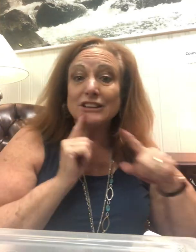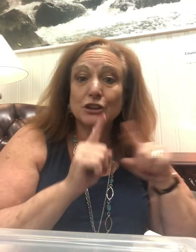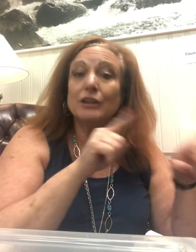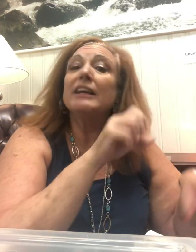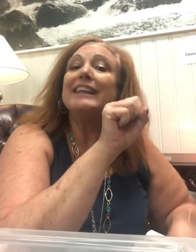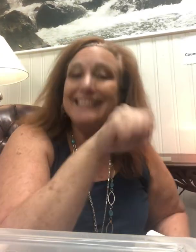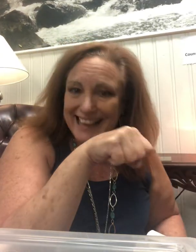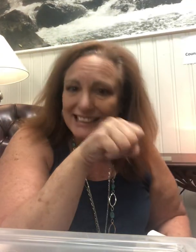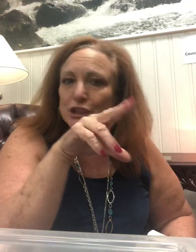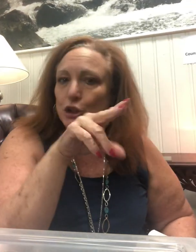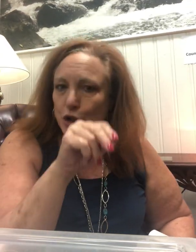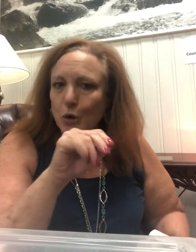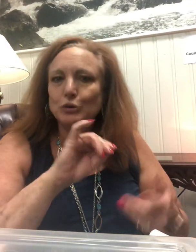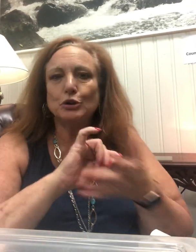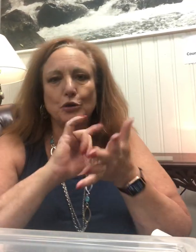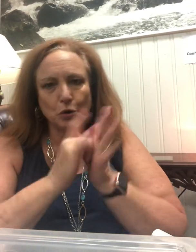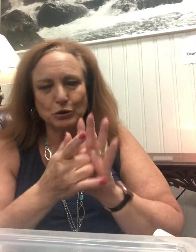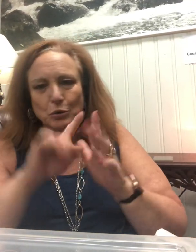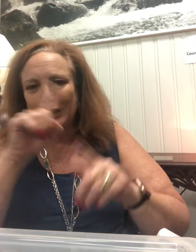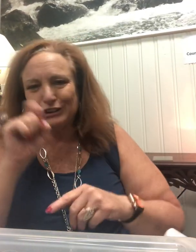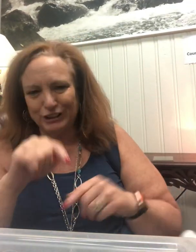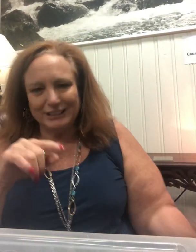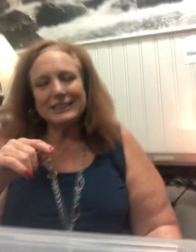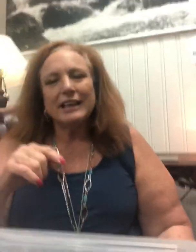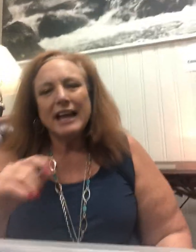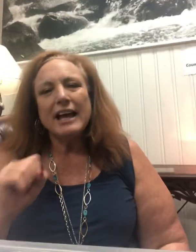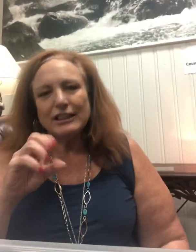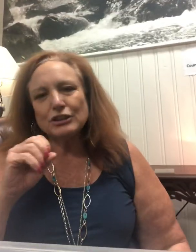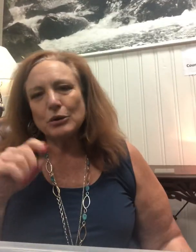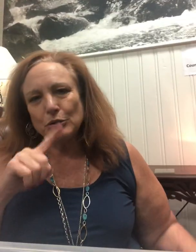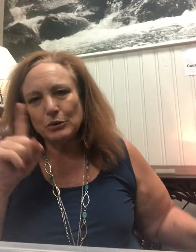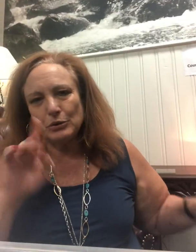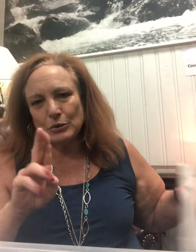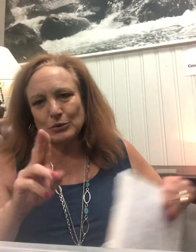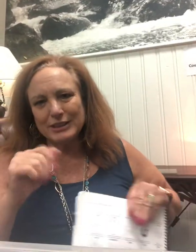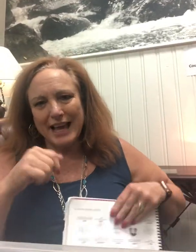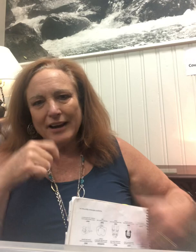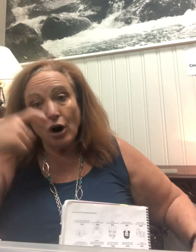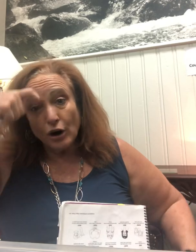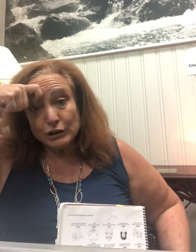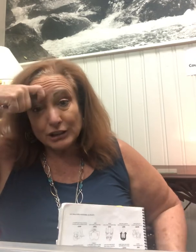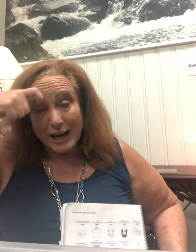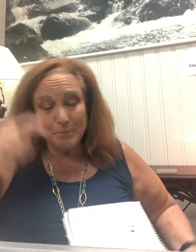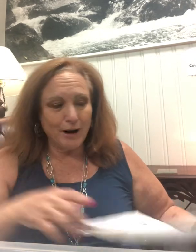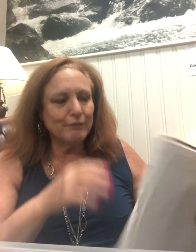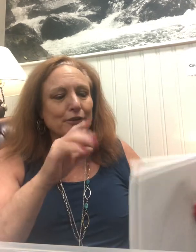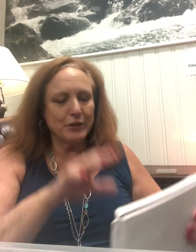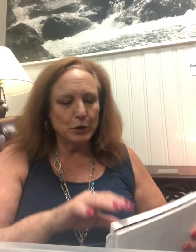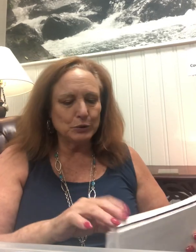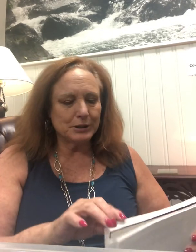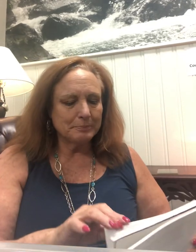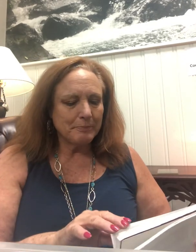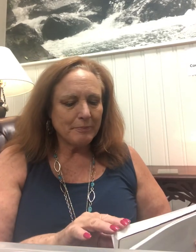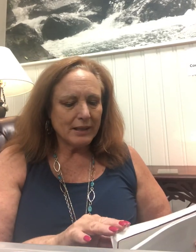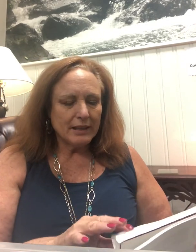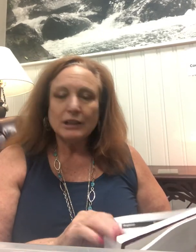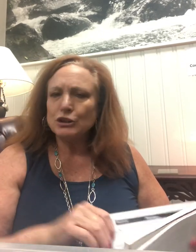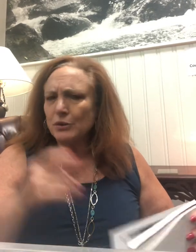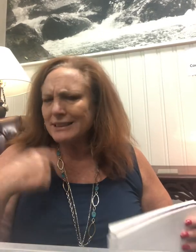answer yes, no to those questions. And so you use that arched eyebrow for those. So the sign